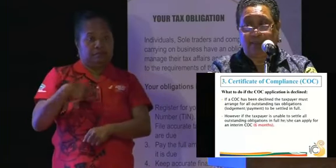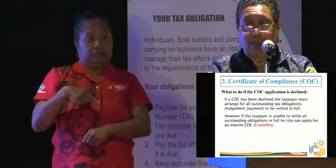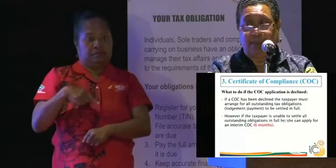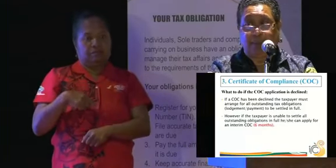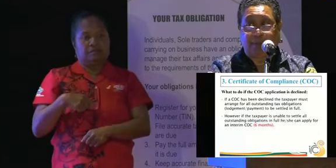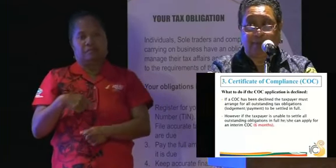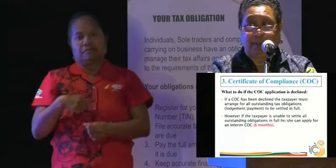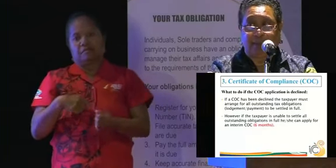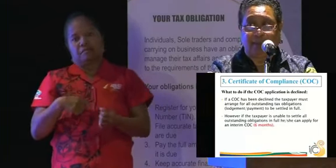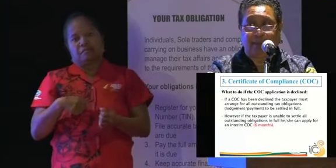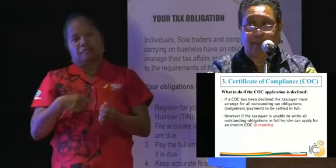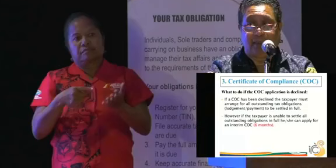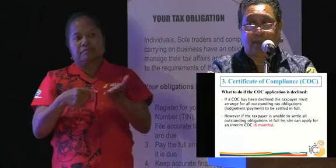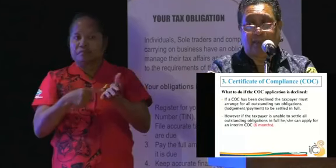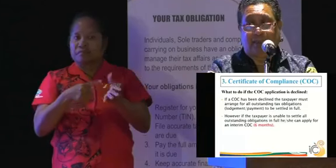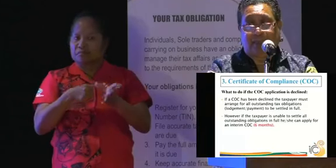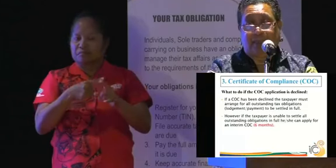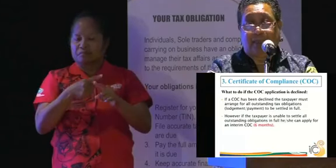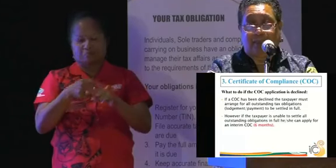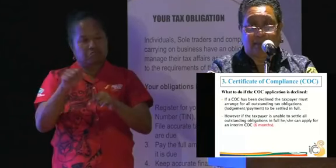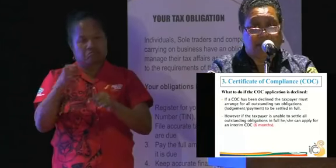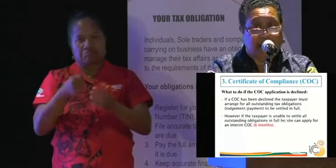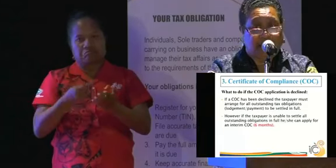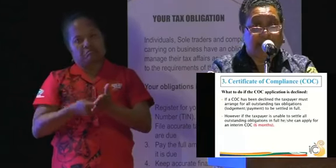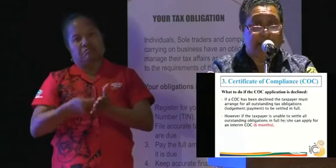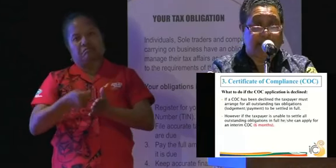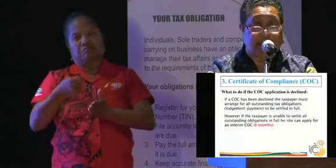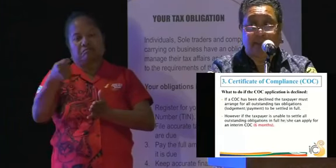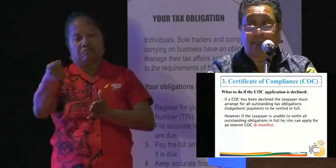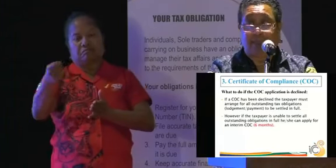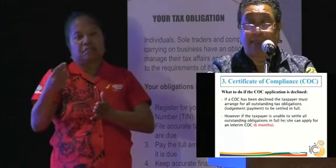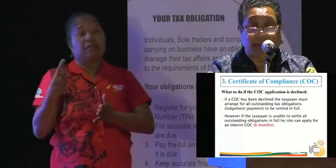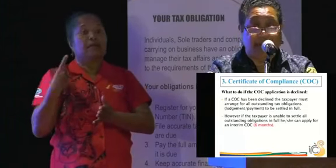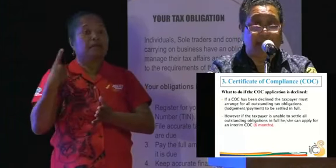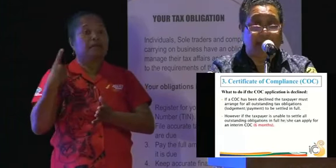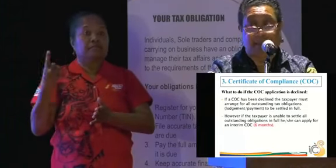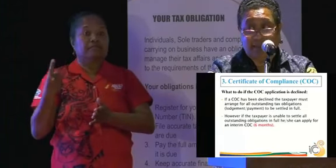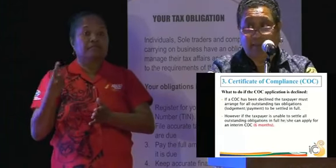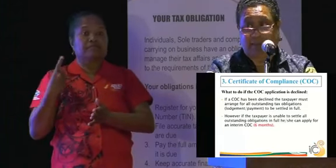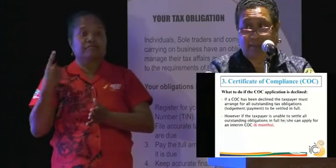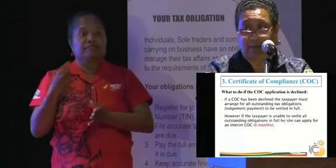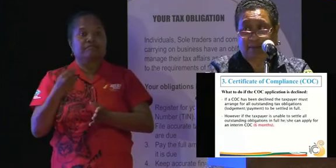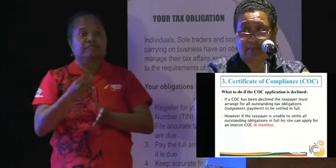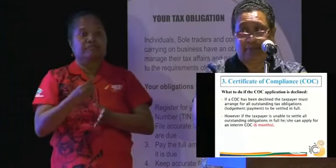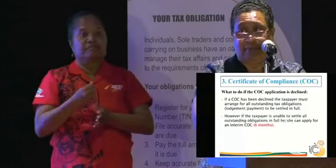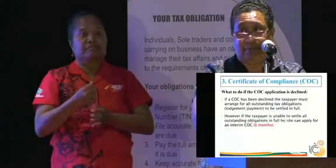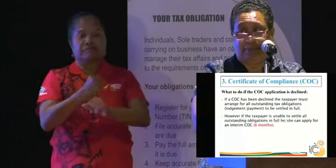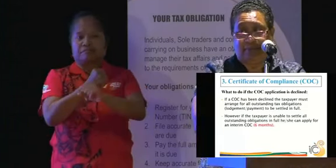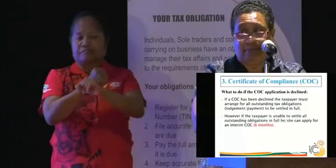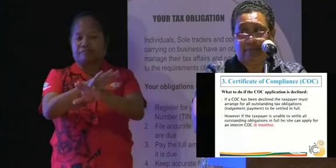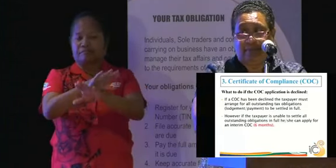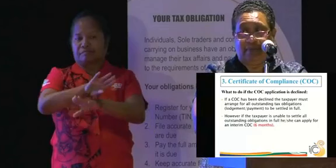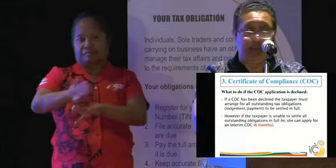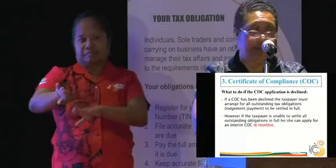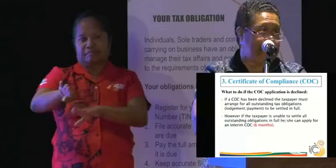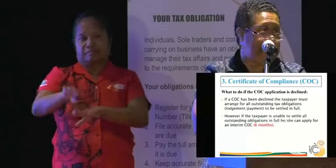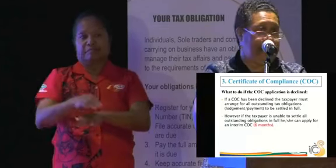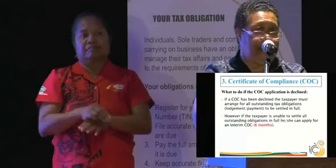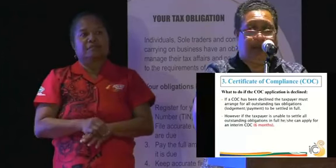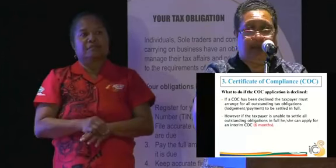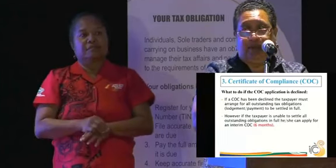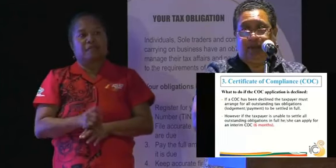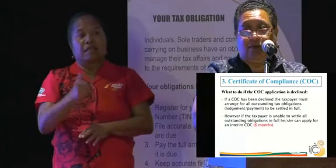outstanding returns or payments, the applications are declined by the system. But